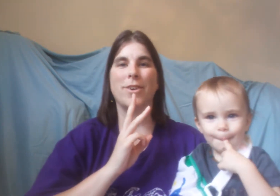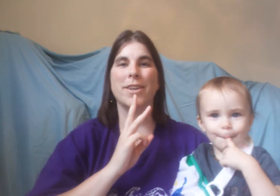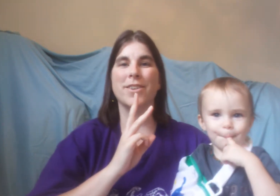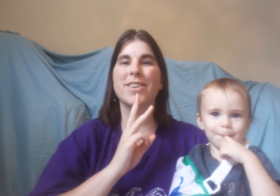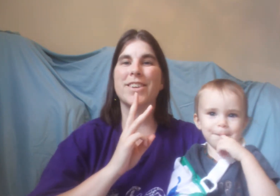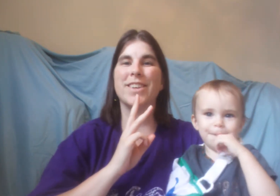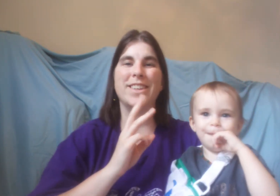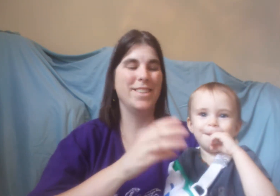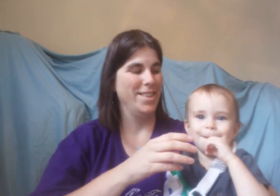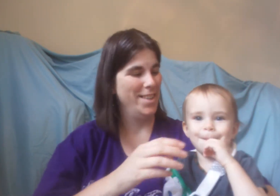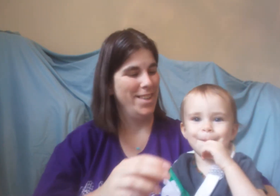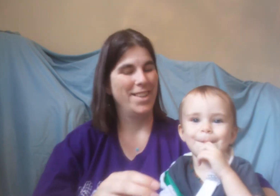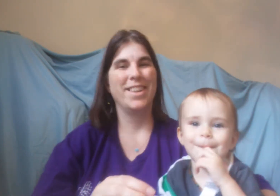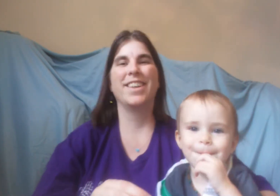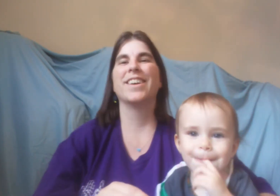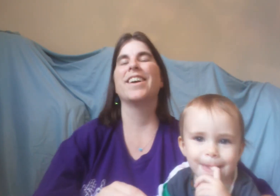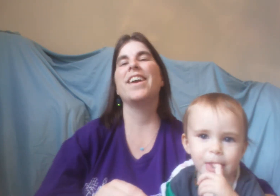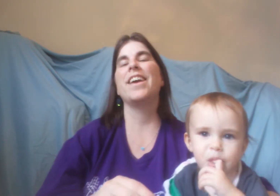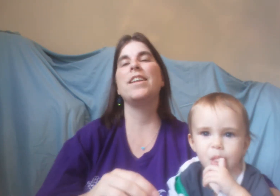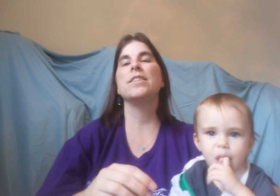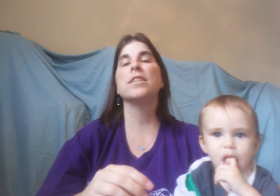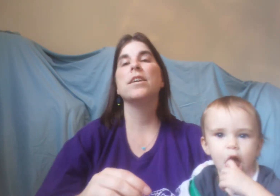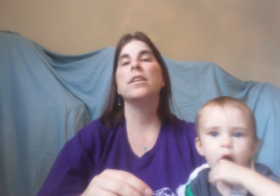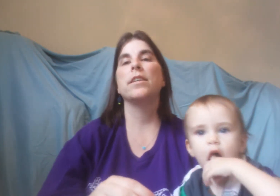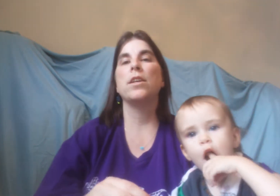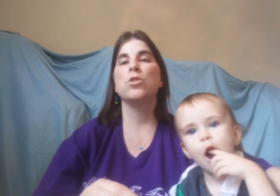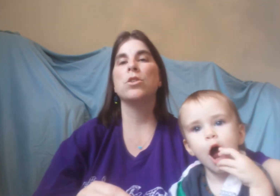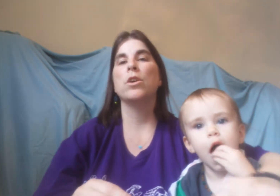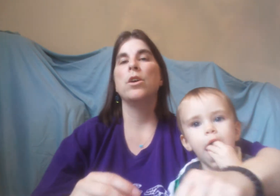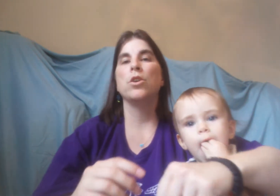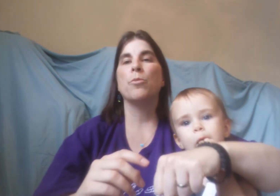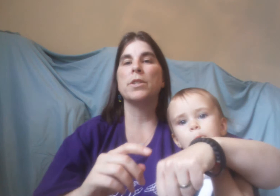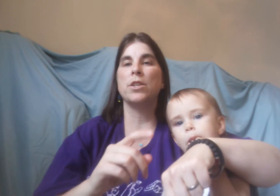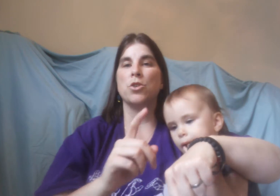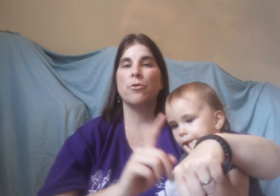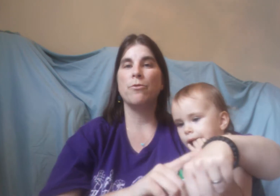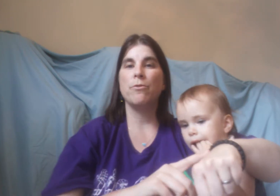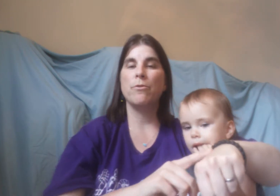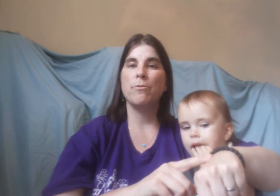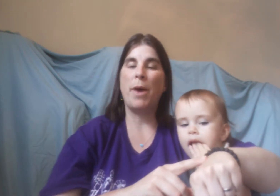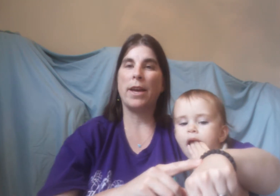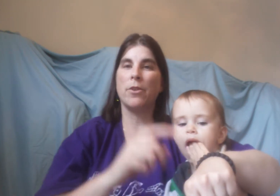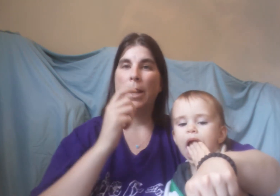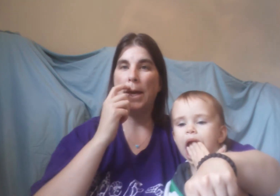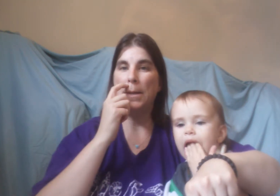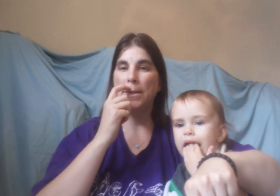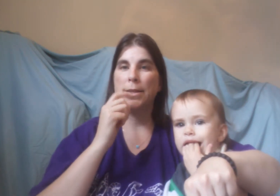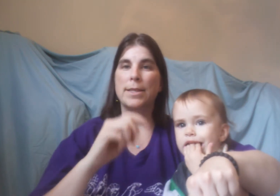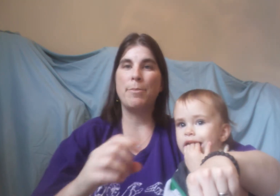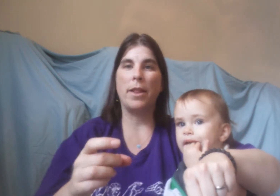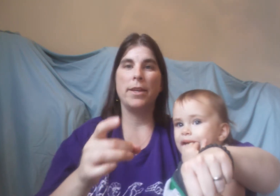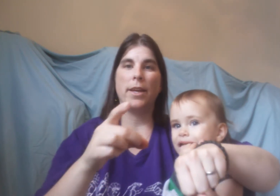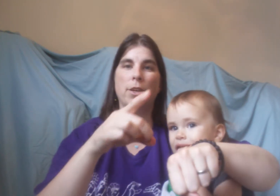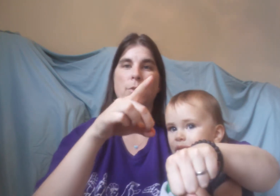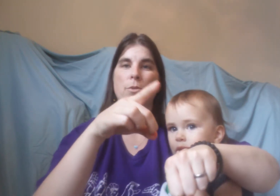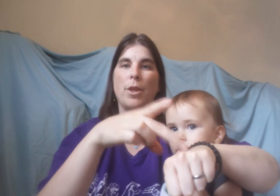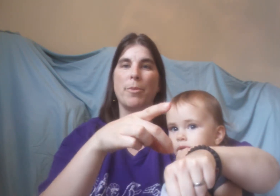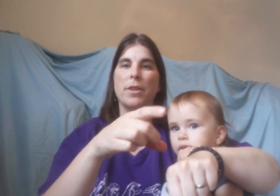Water, good. And then you pretend your back of your hand is a melon and you thump it, thump.